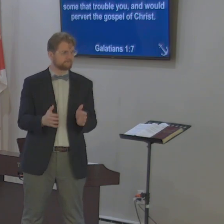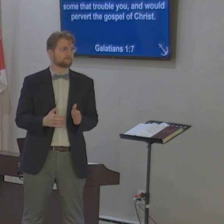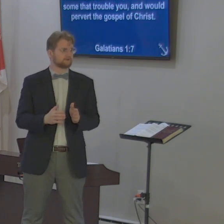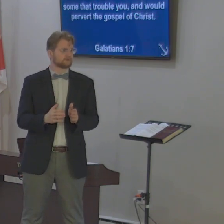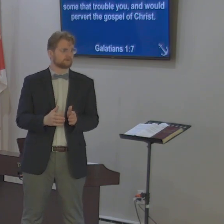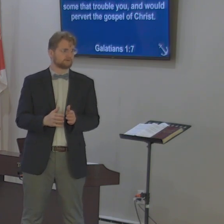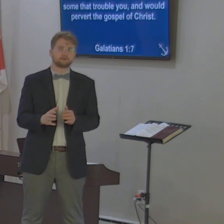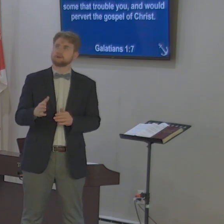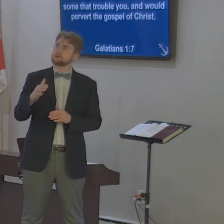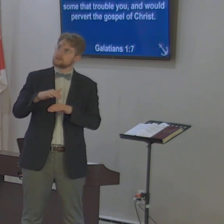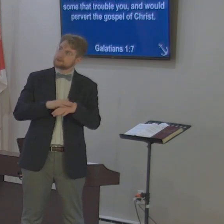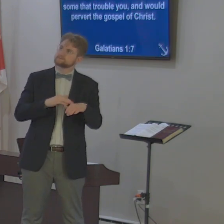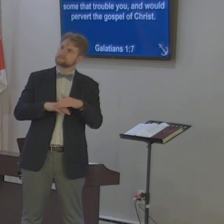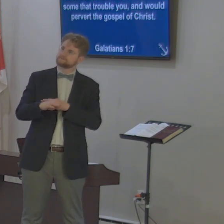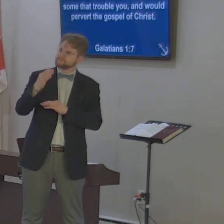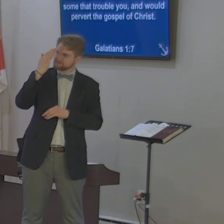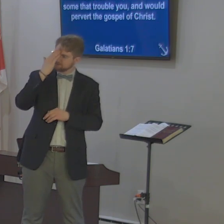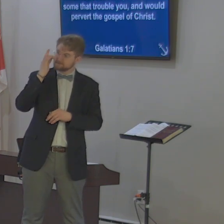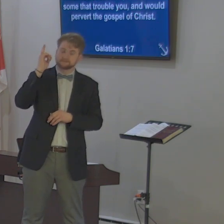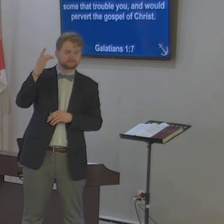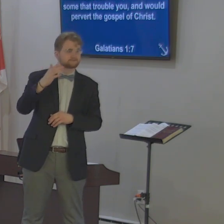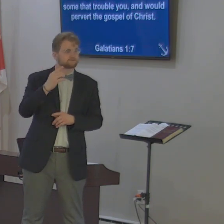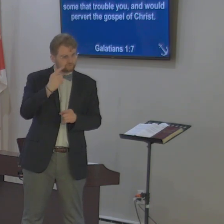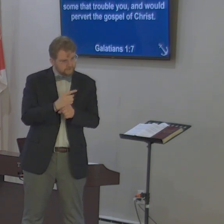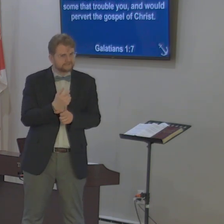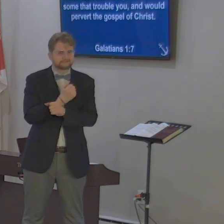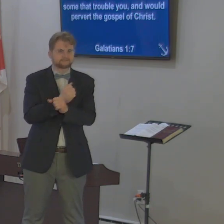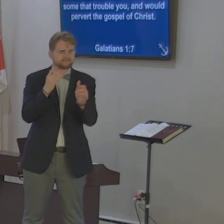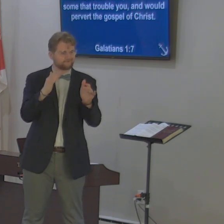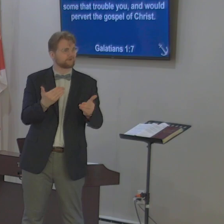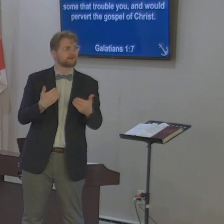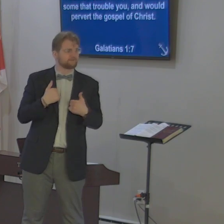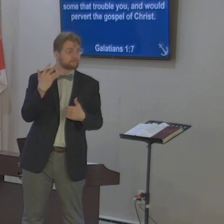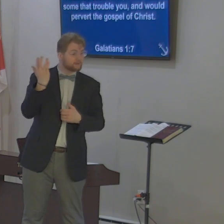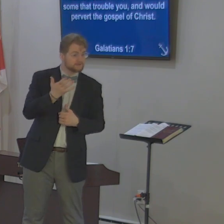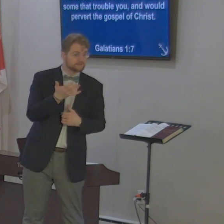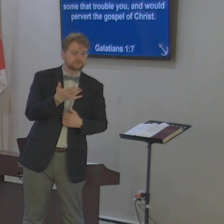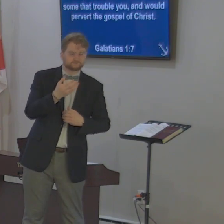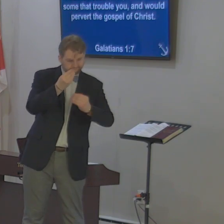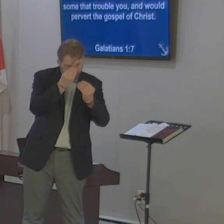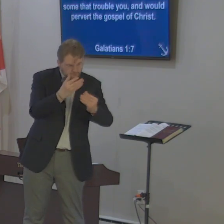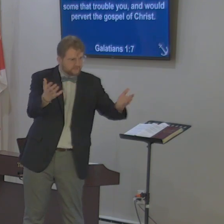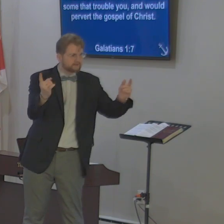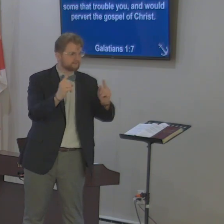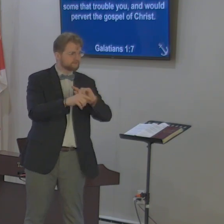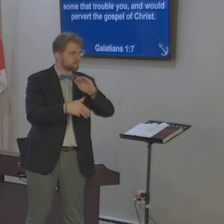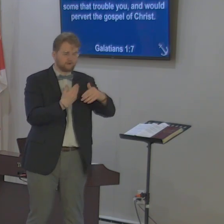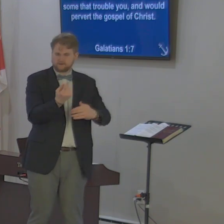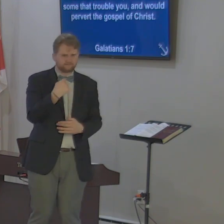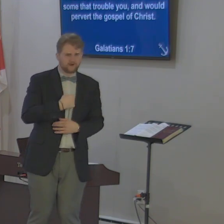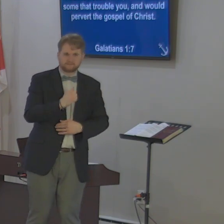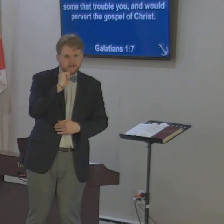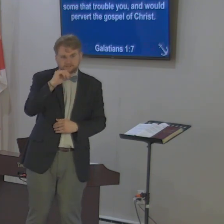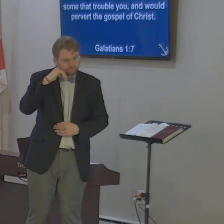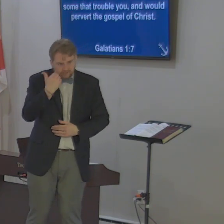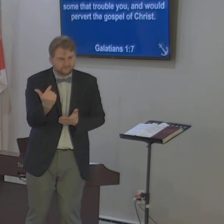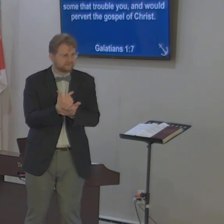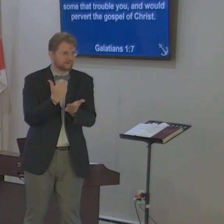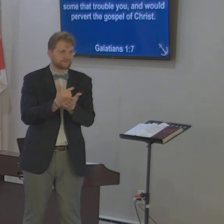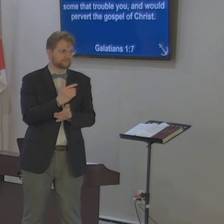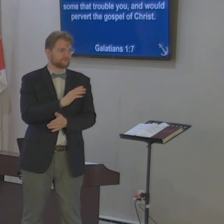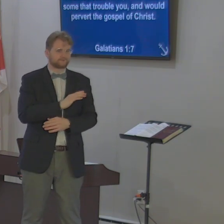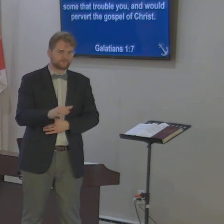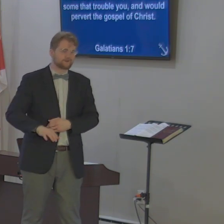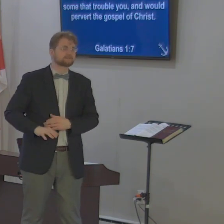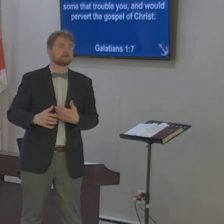A comfort of knowing that we have the right Savior and the message proclaimed to all. For I'm not ashamed of Christ, for it is the power of